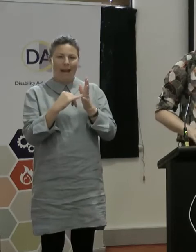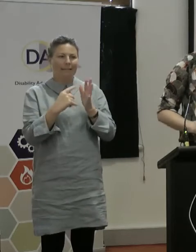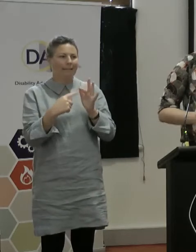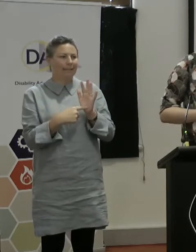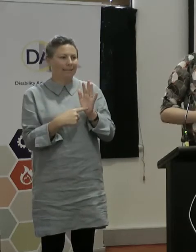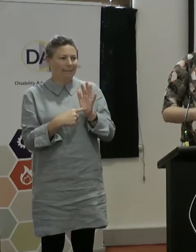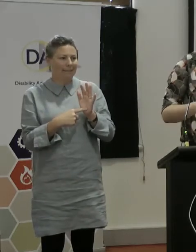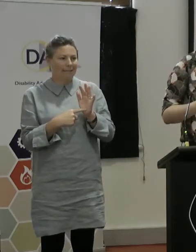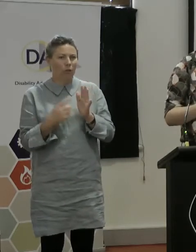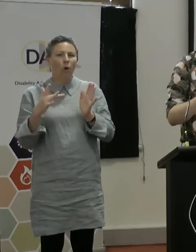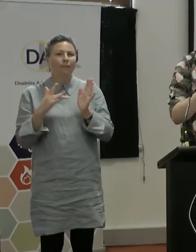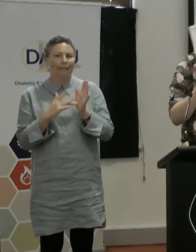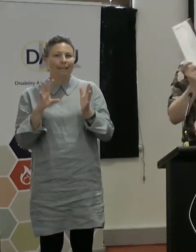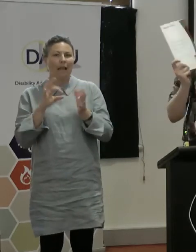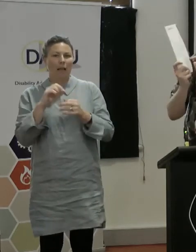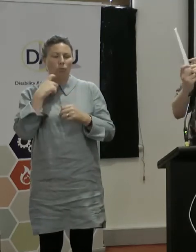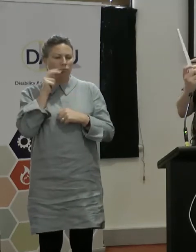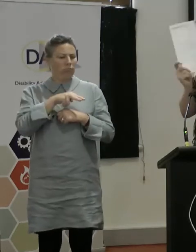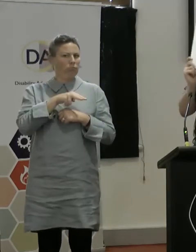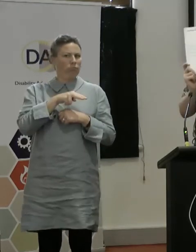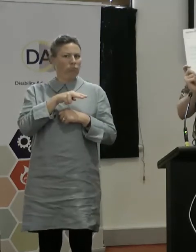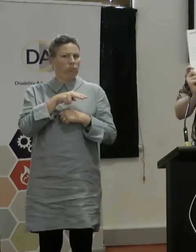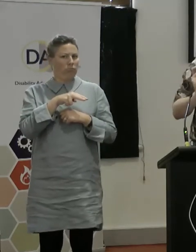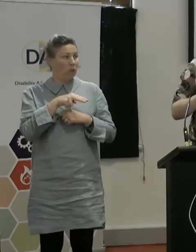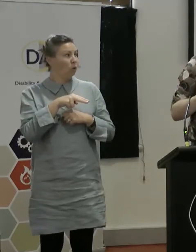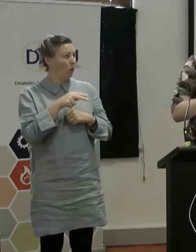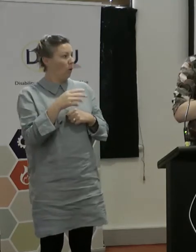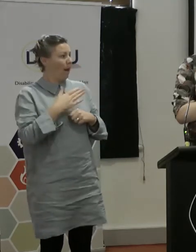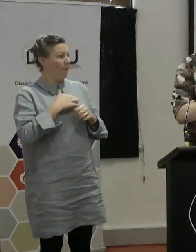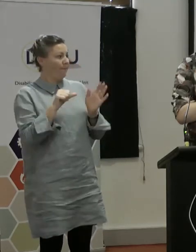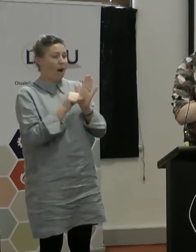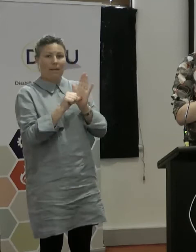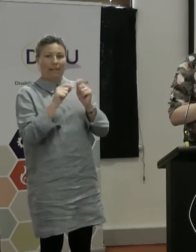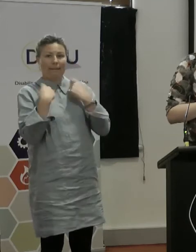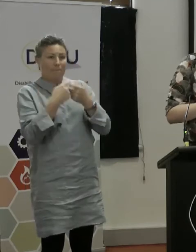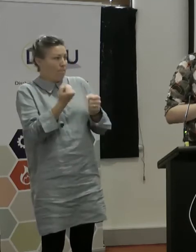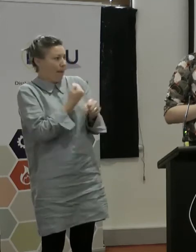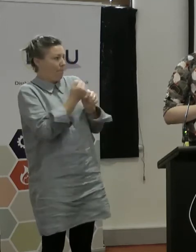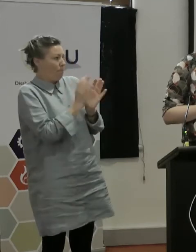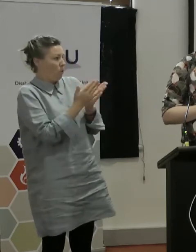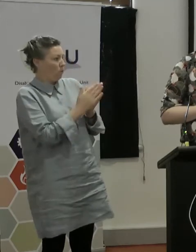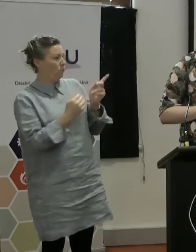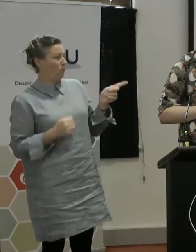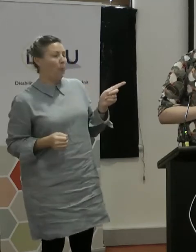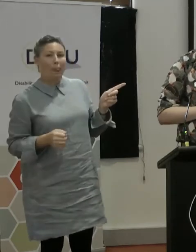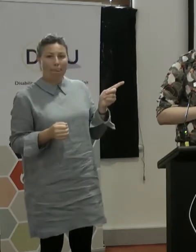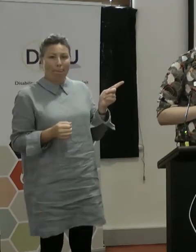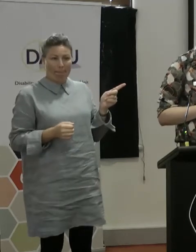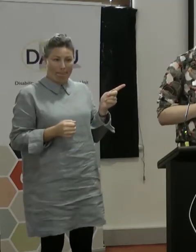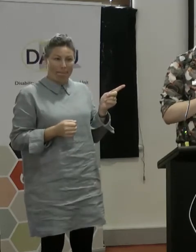Our financial counselling team have put together this guide called Helping Clients Receiving a National Redress Scheme